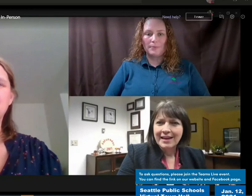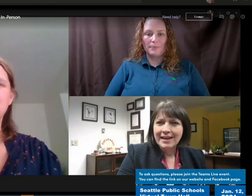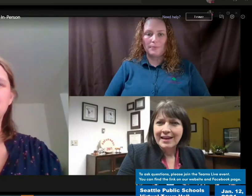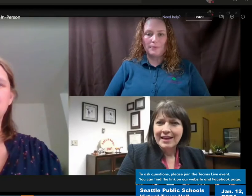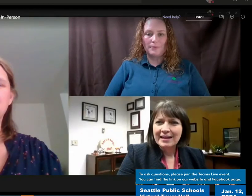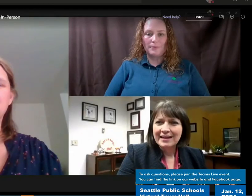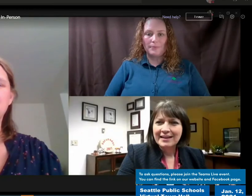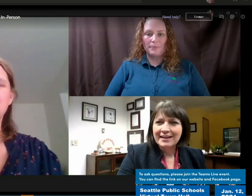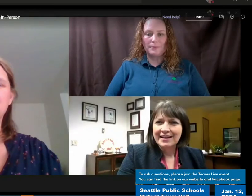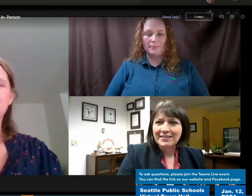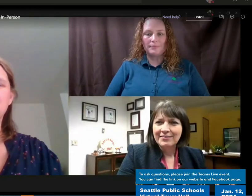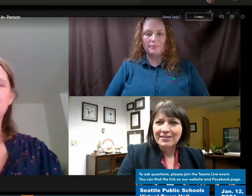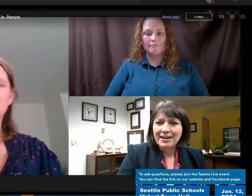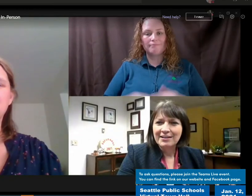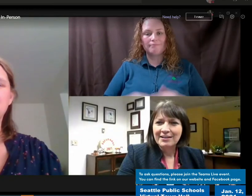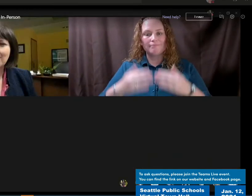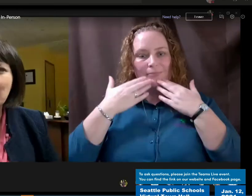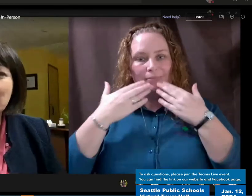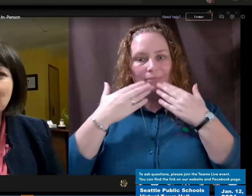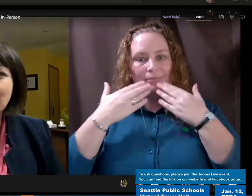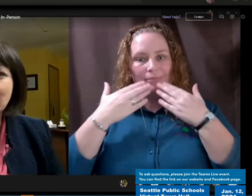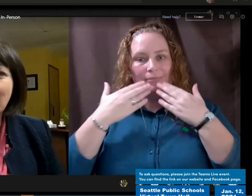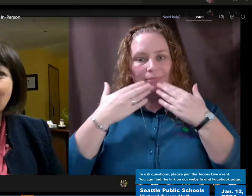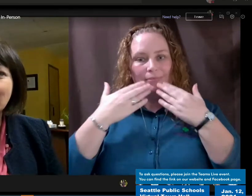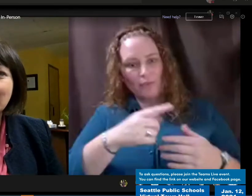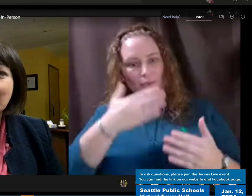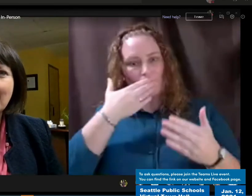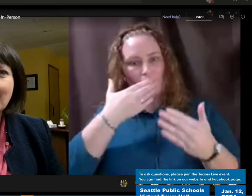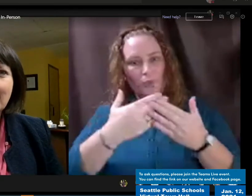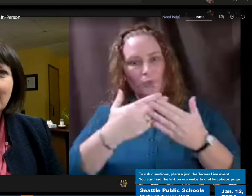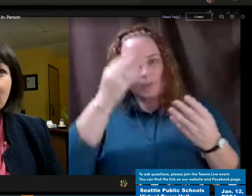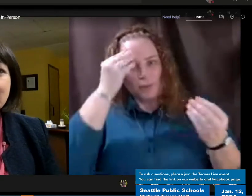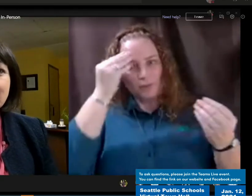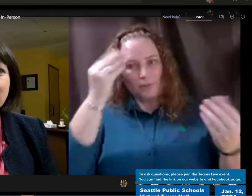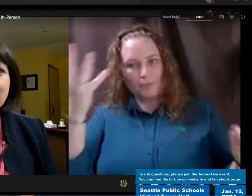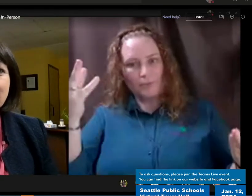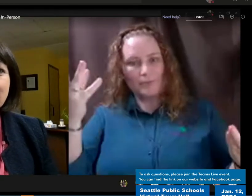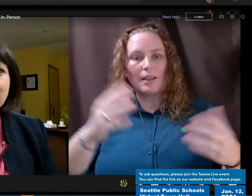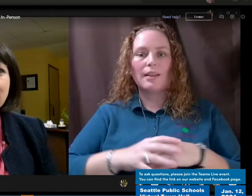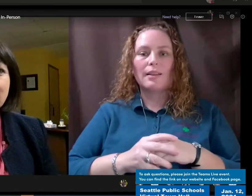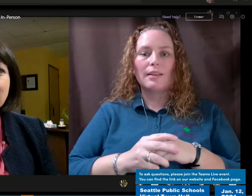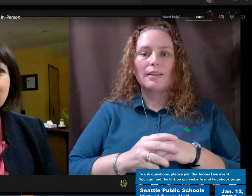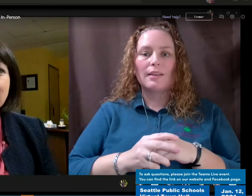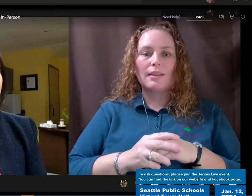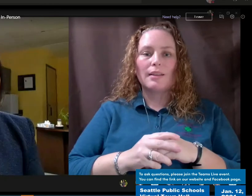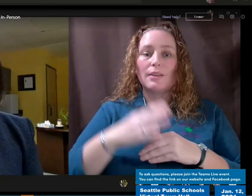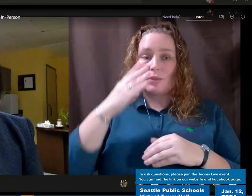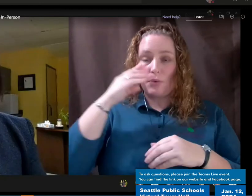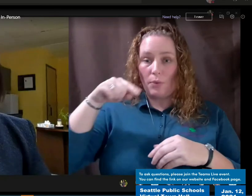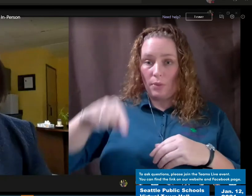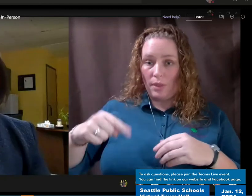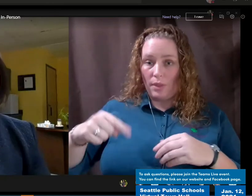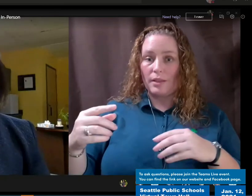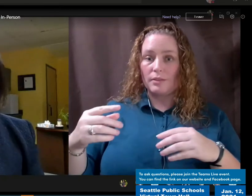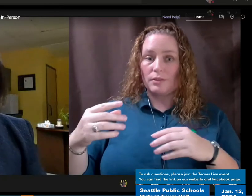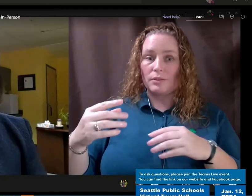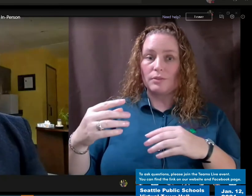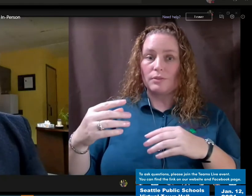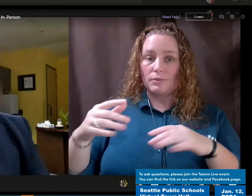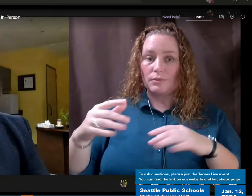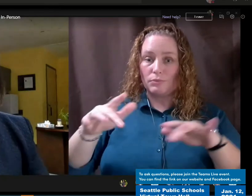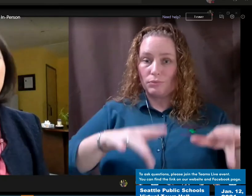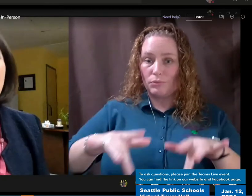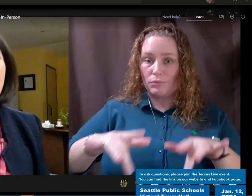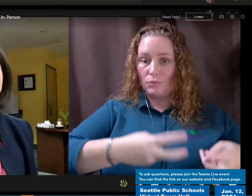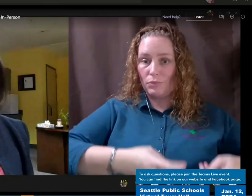Thanks everybody for that good information. And you know, this is also recorded, and so I would encourage those who